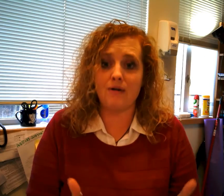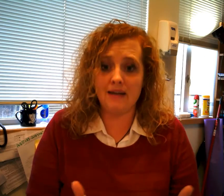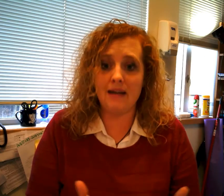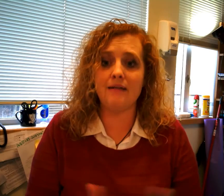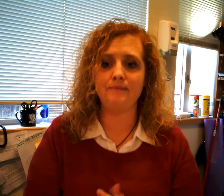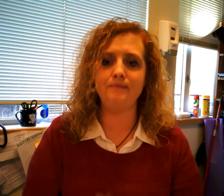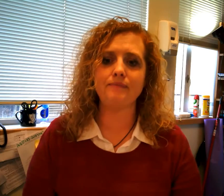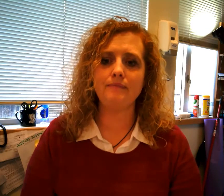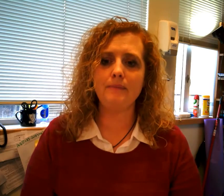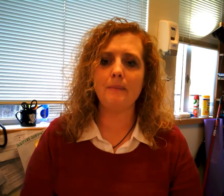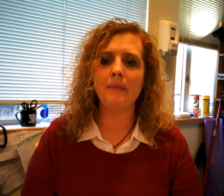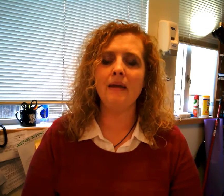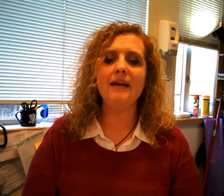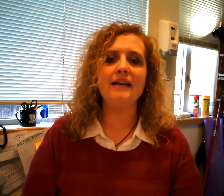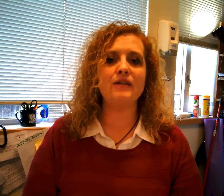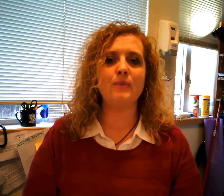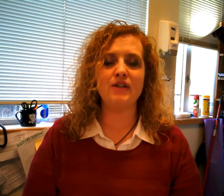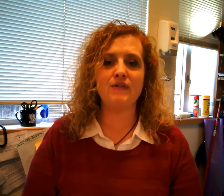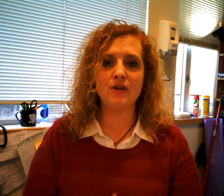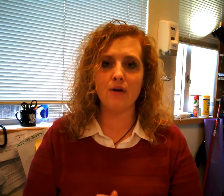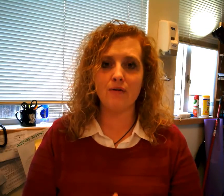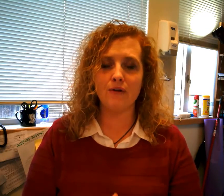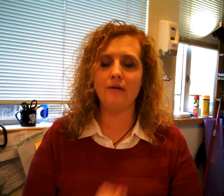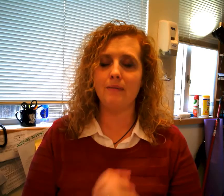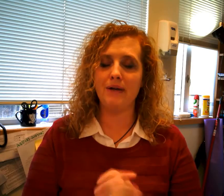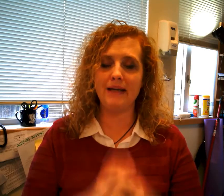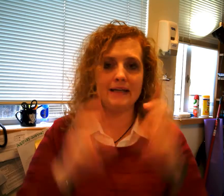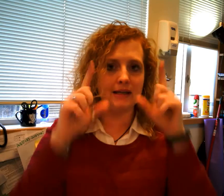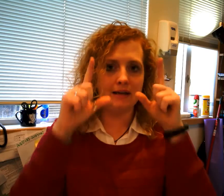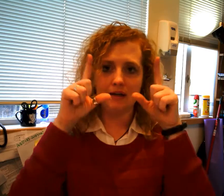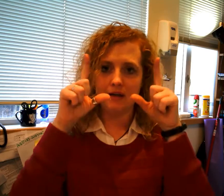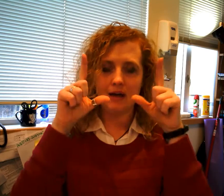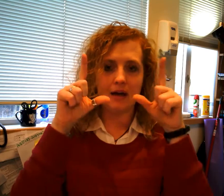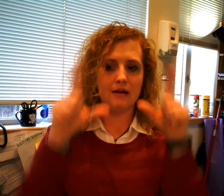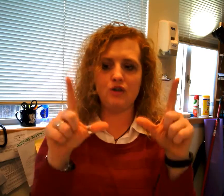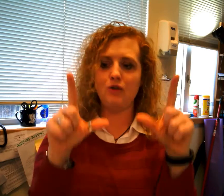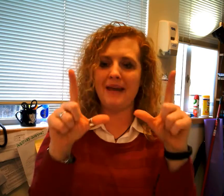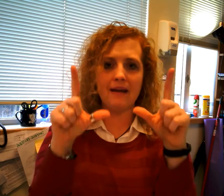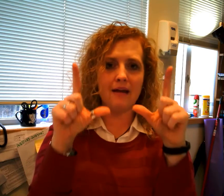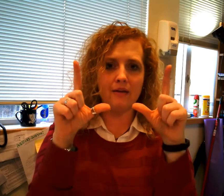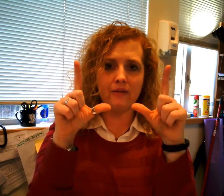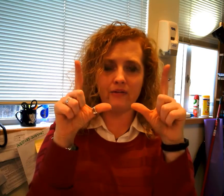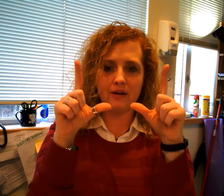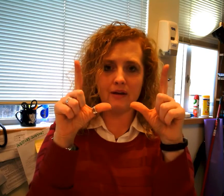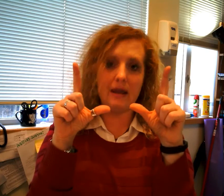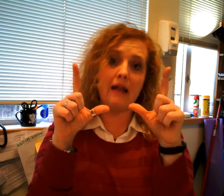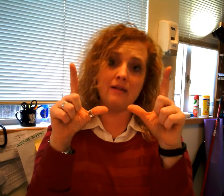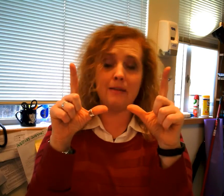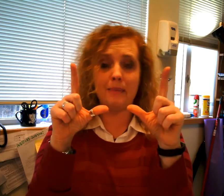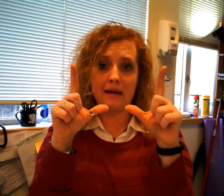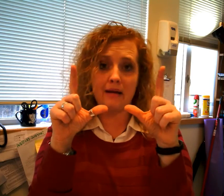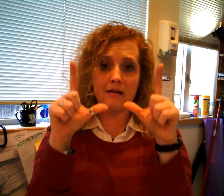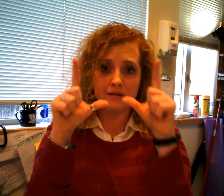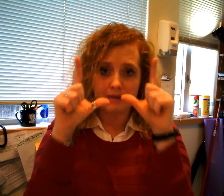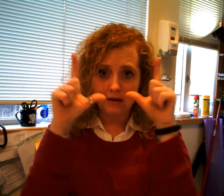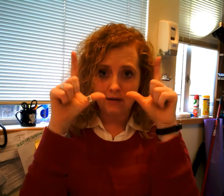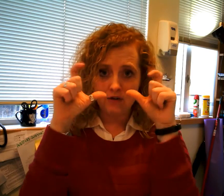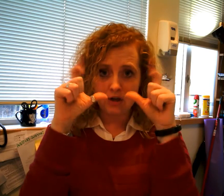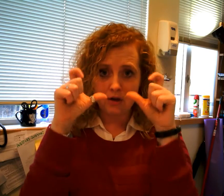the end. Next one is photographer. Pretty easy. 2 bent L's, L to bent L,